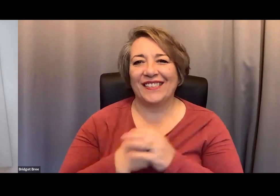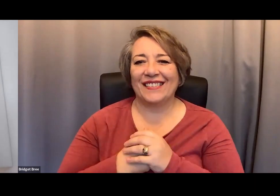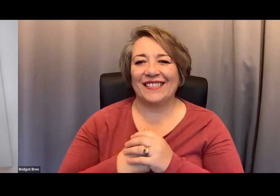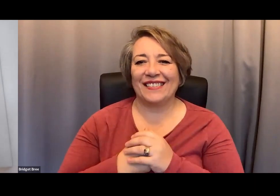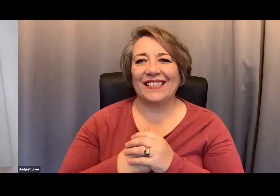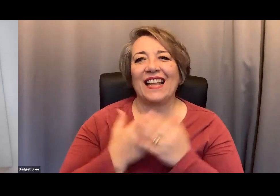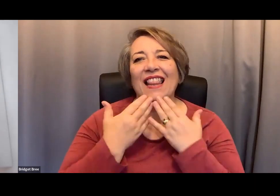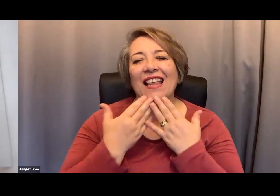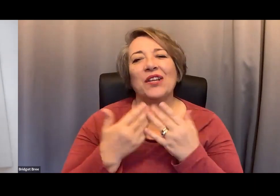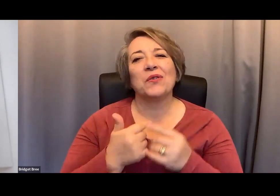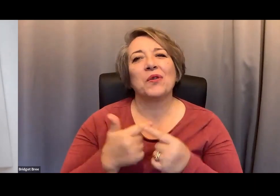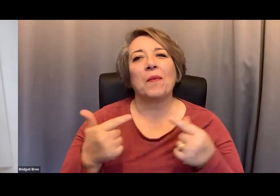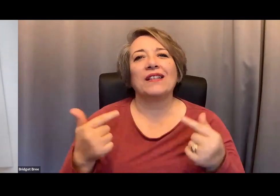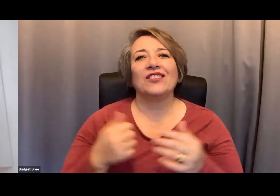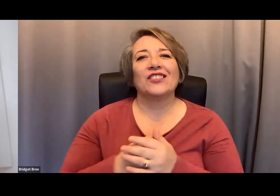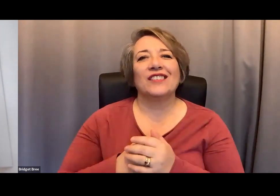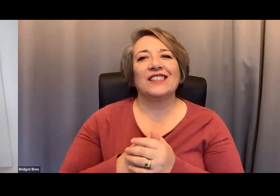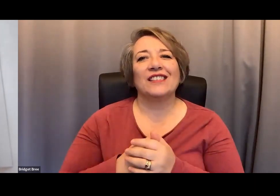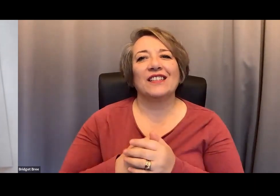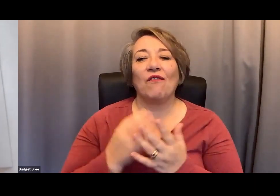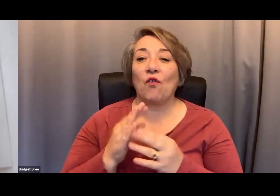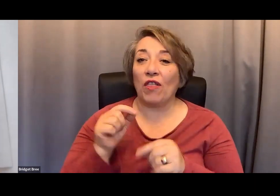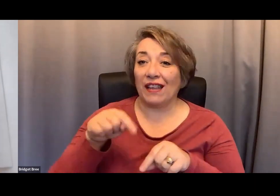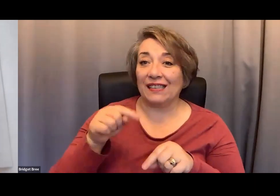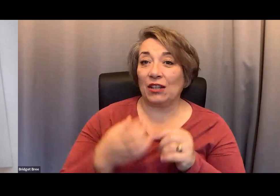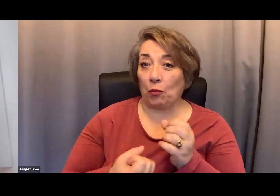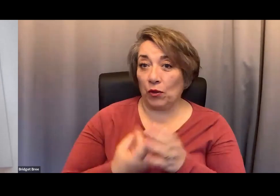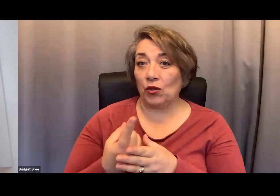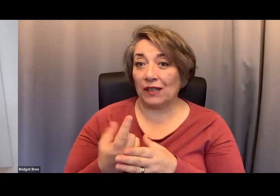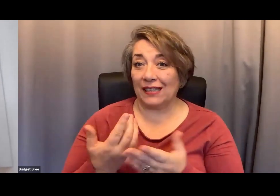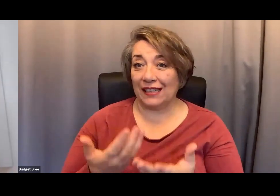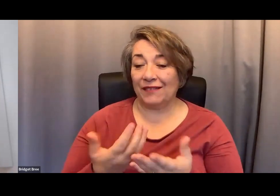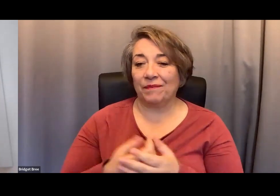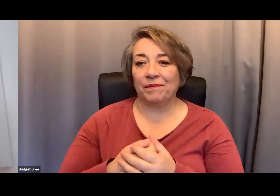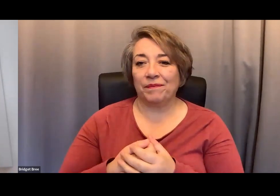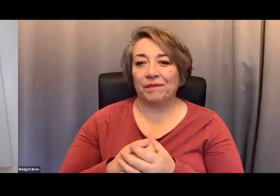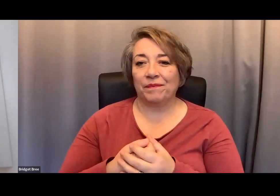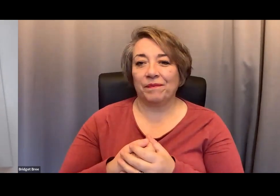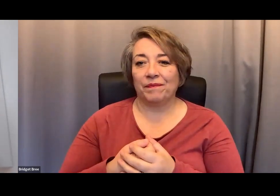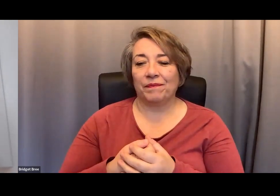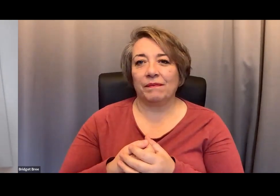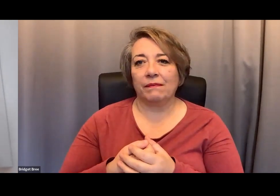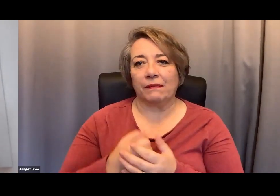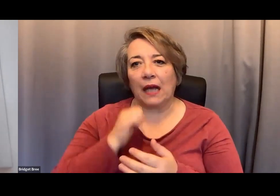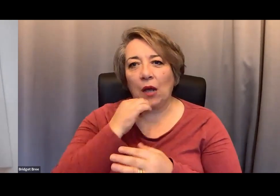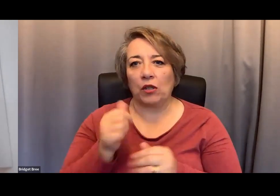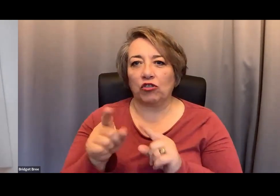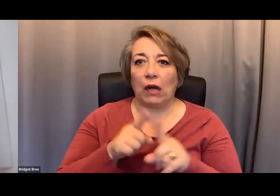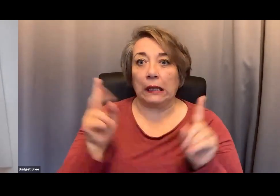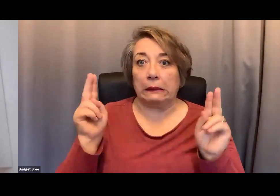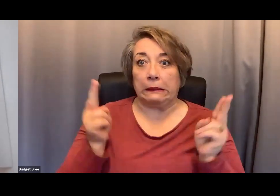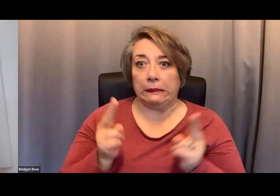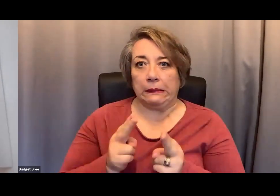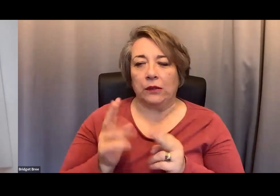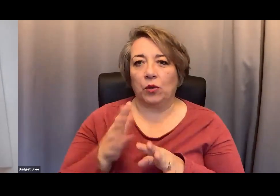thank you so much for this opportunity. I'm gonna produce my input for 10 minutes to